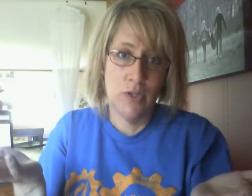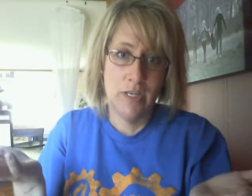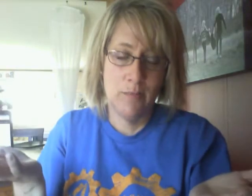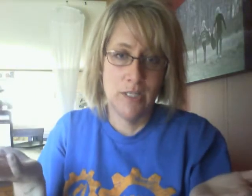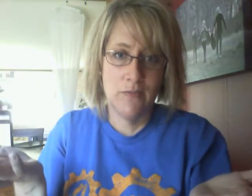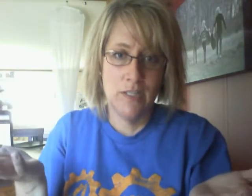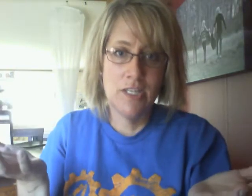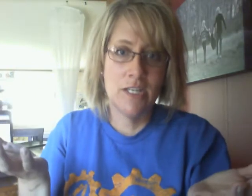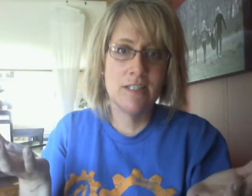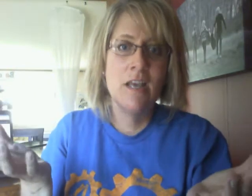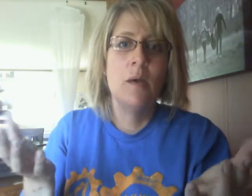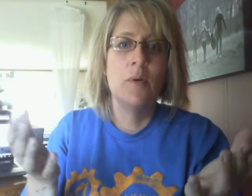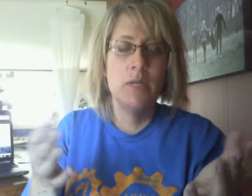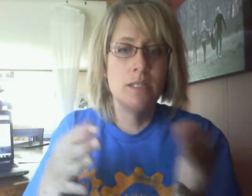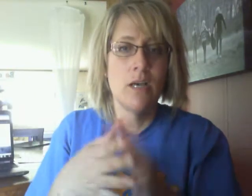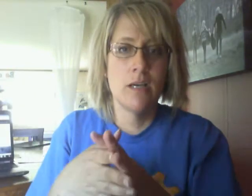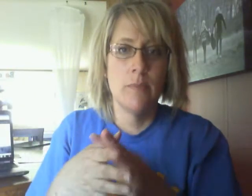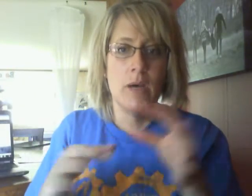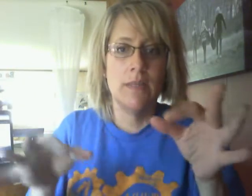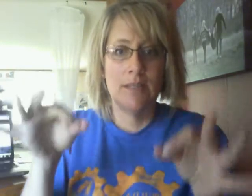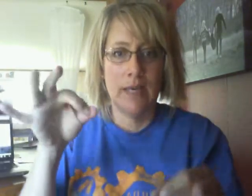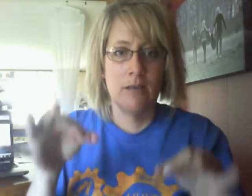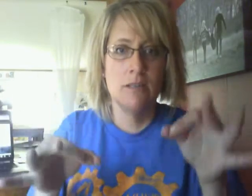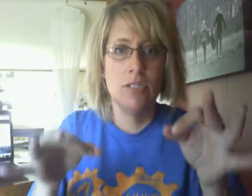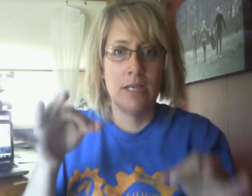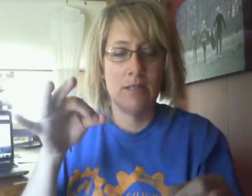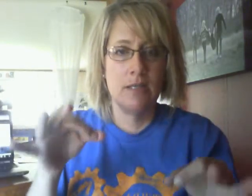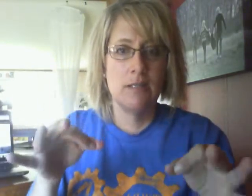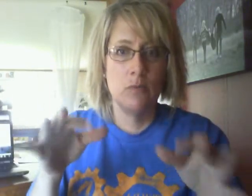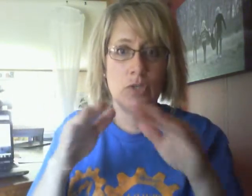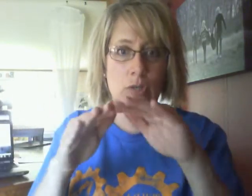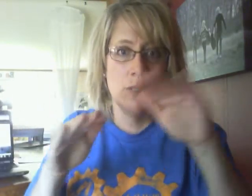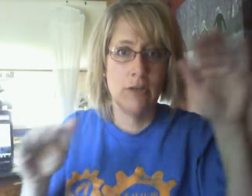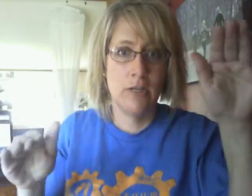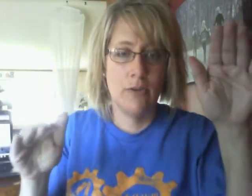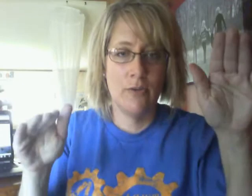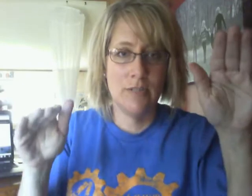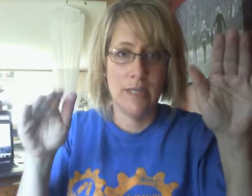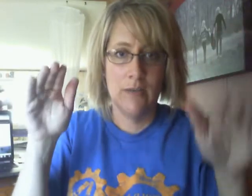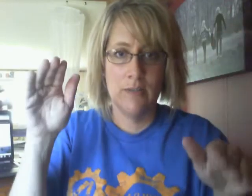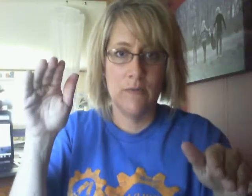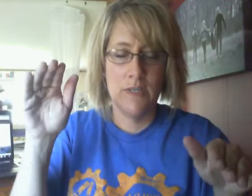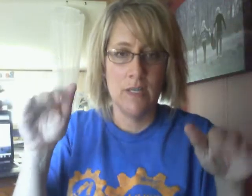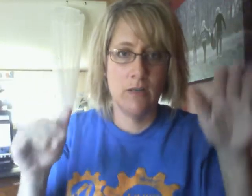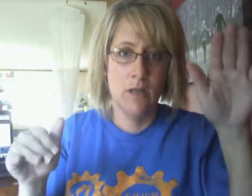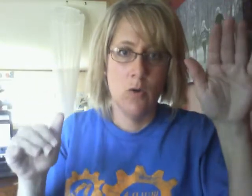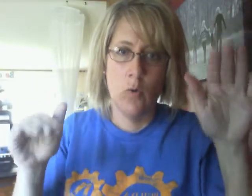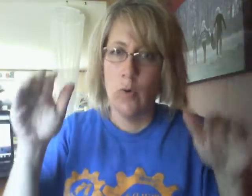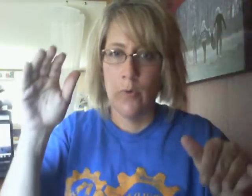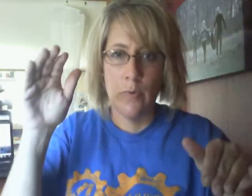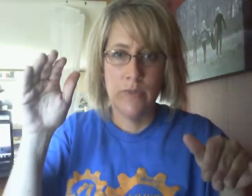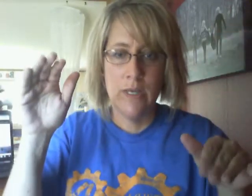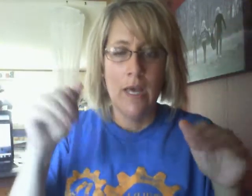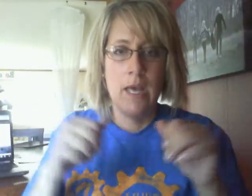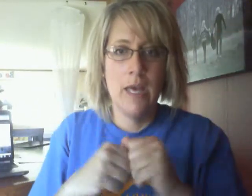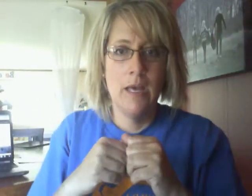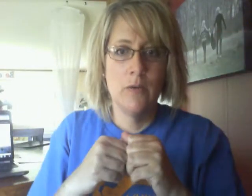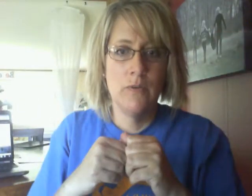in Pledge of Allegiance, but we did talk about the scales of justice, which are literally those scales we've seen in courtrooms. And we've